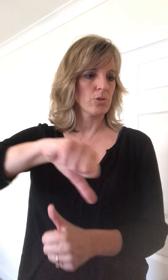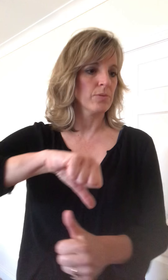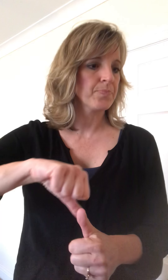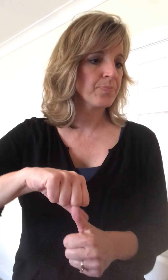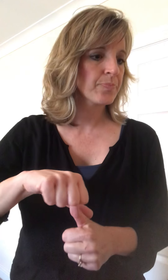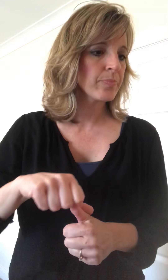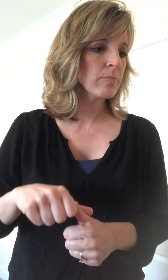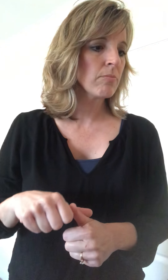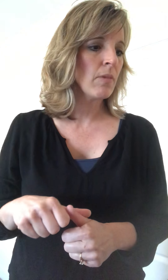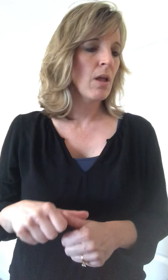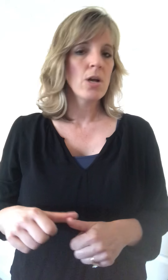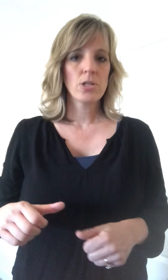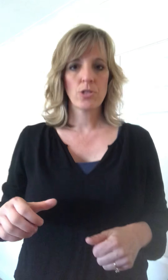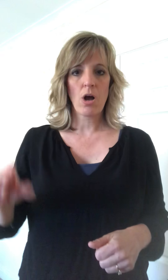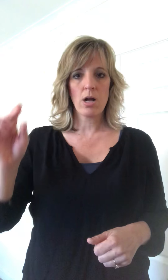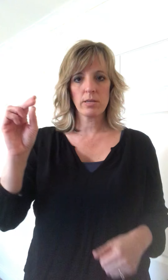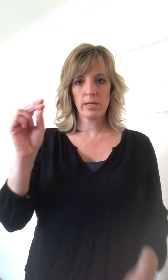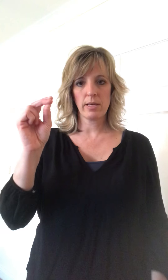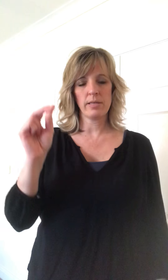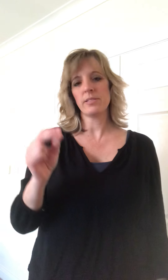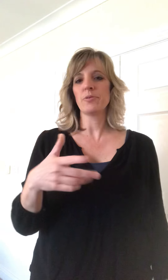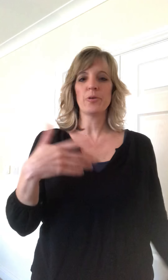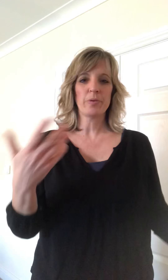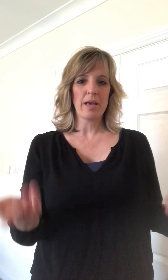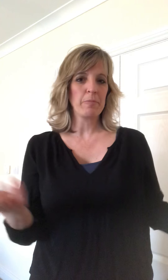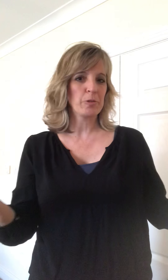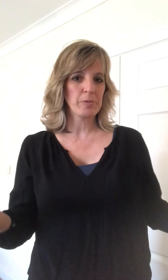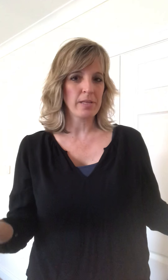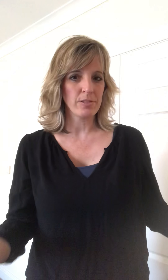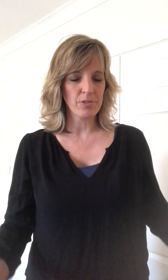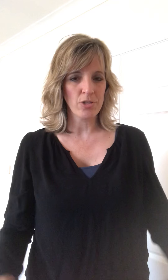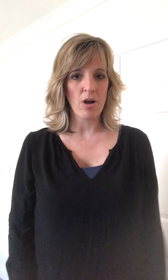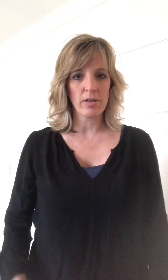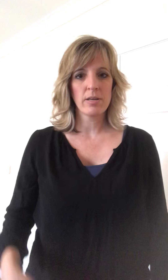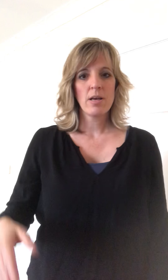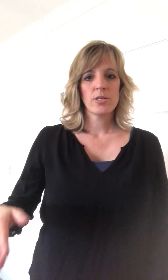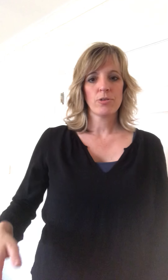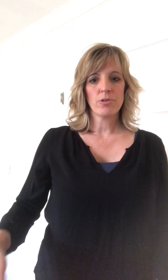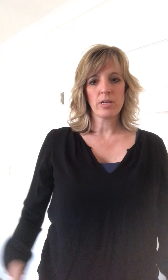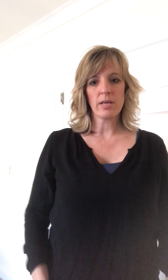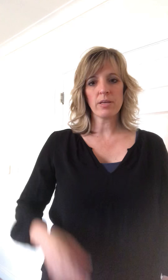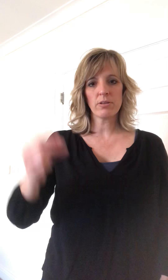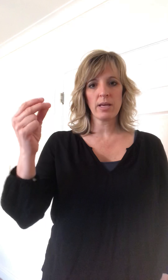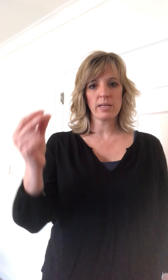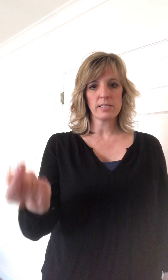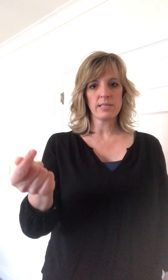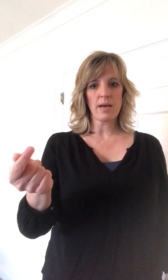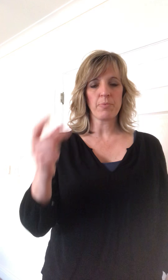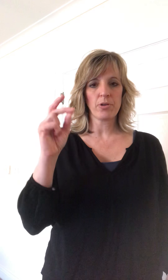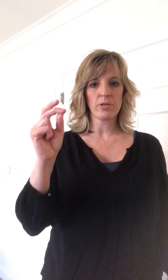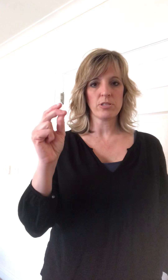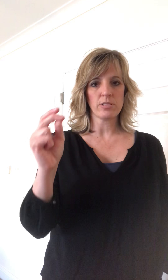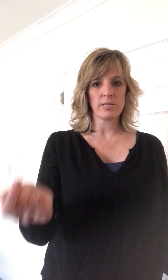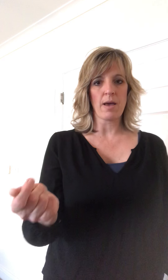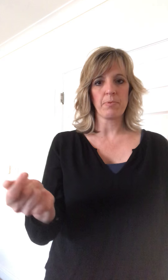Social. Dog is, we have multiple signs for dog. So you can hit your leg and snap, or you can just snap.